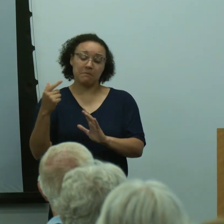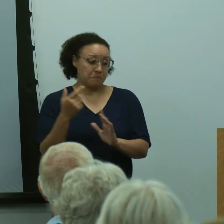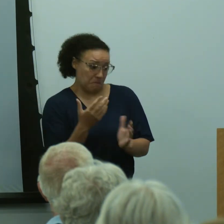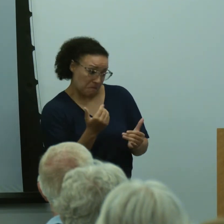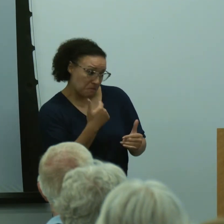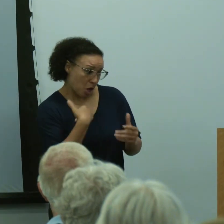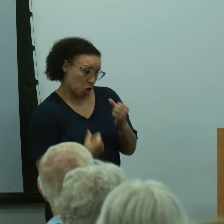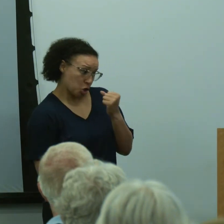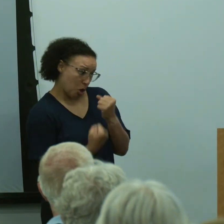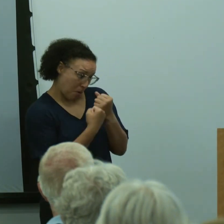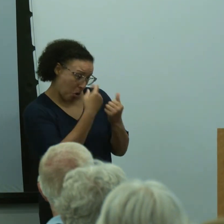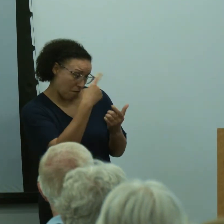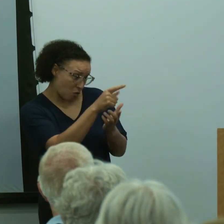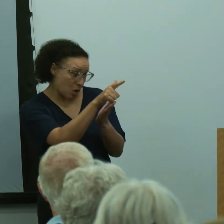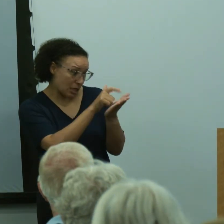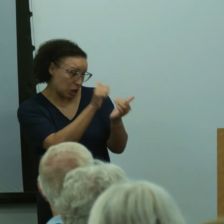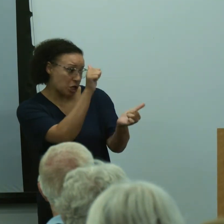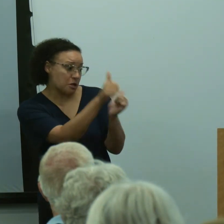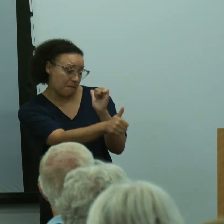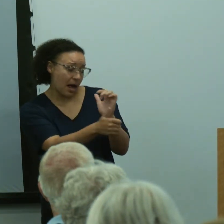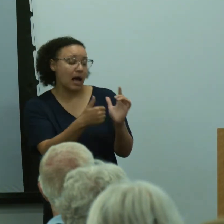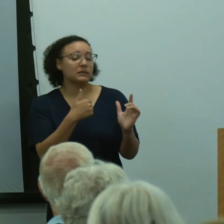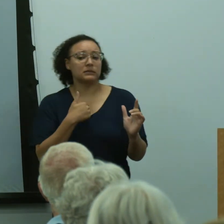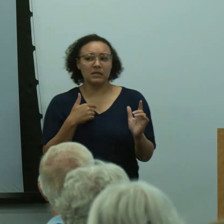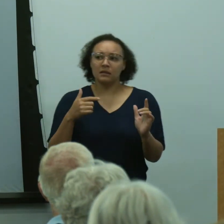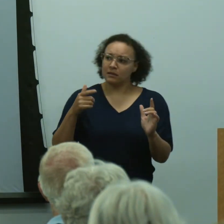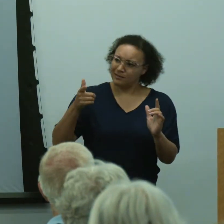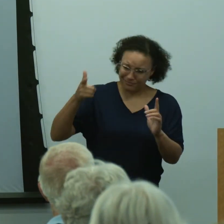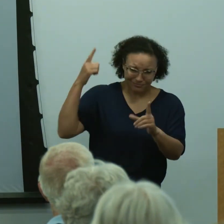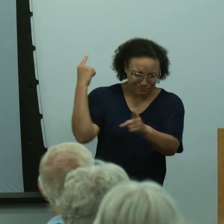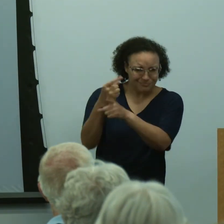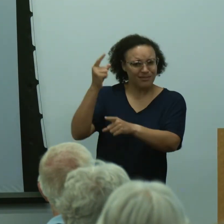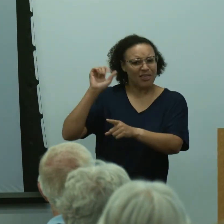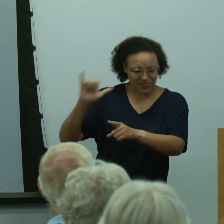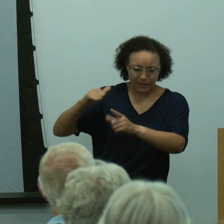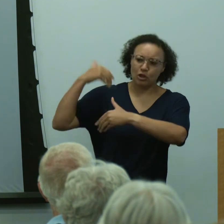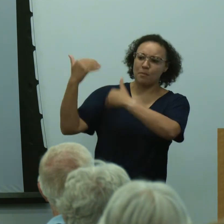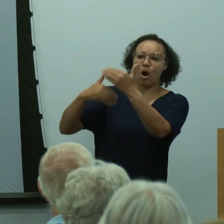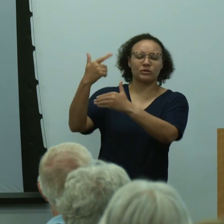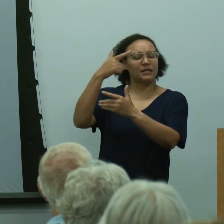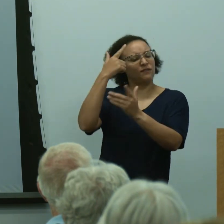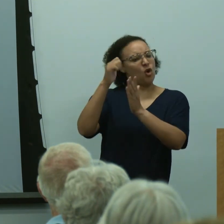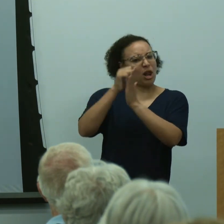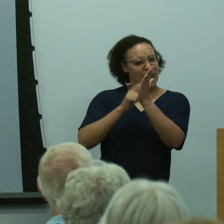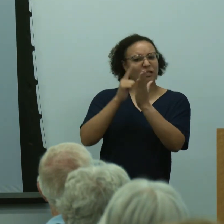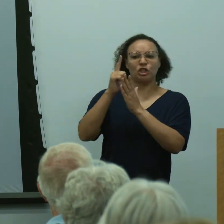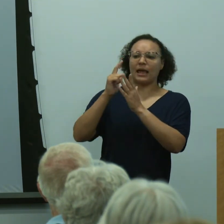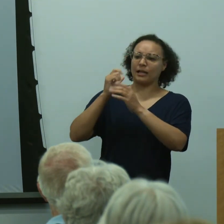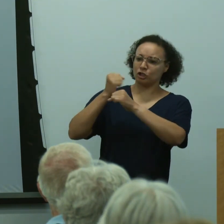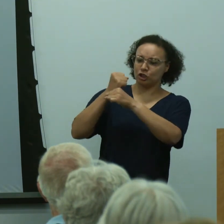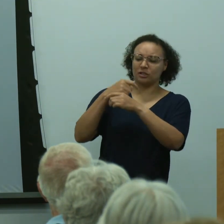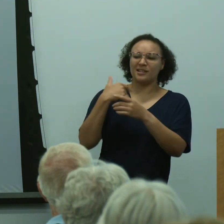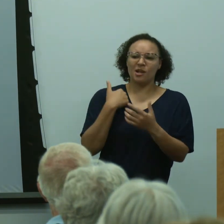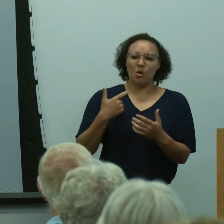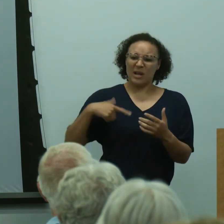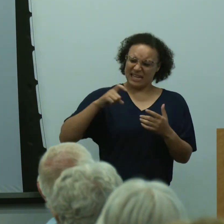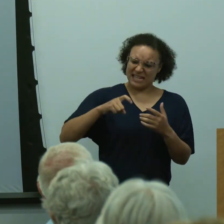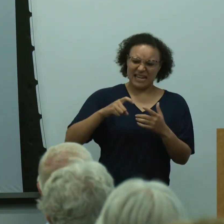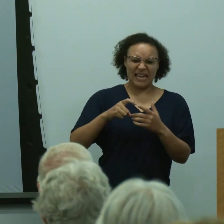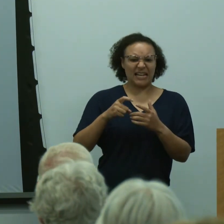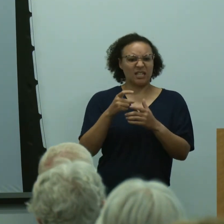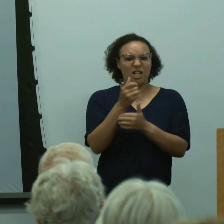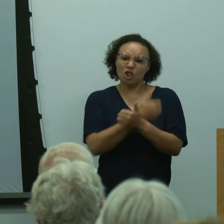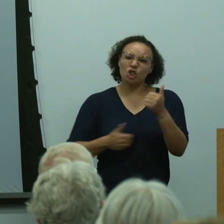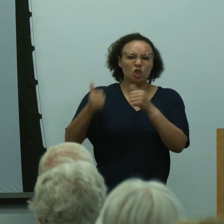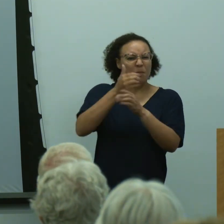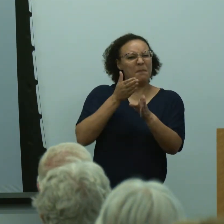pass legislation. That's what the legislative process is all about. You don't need a supermajority. And so I wanted to just say